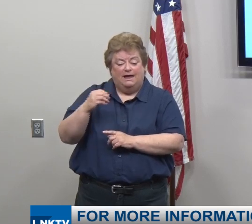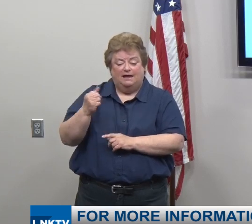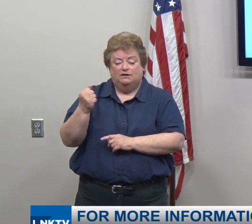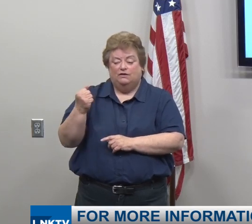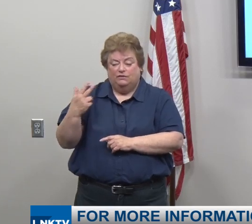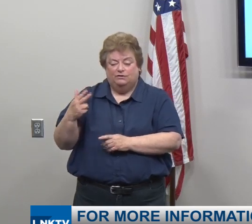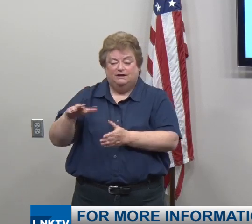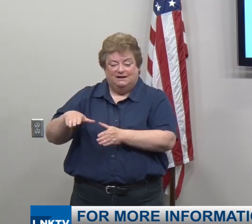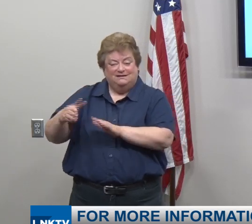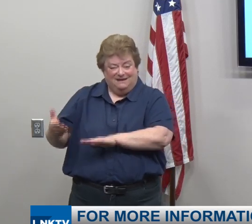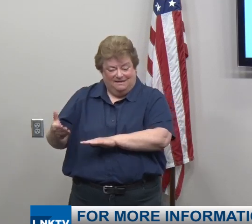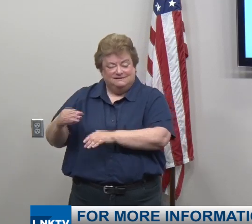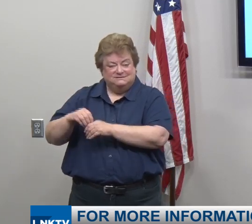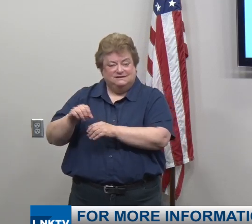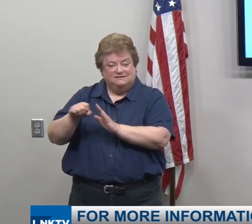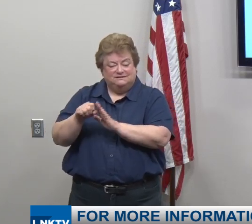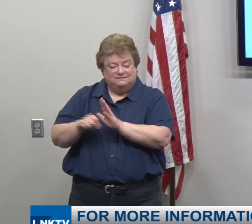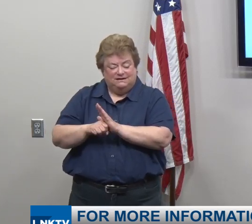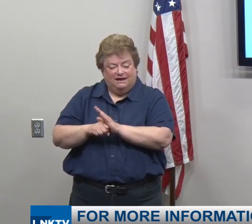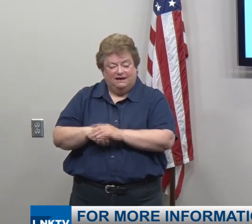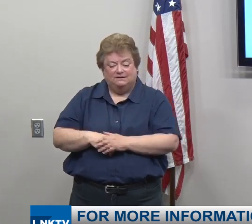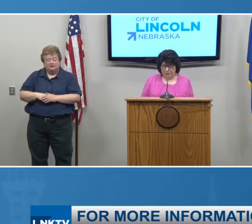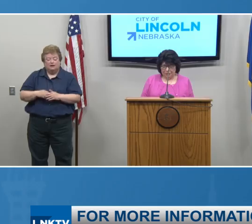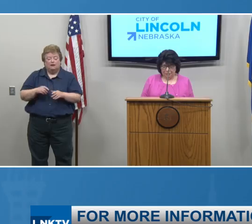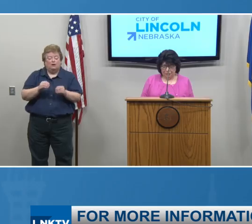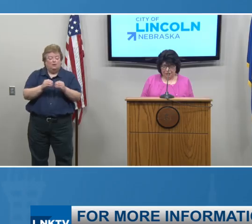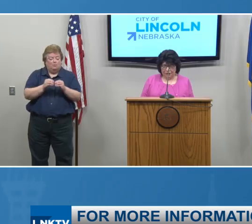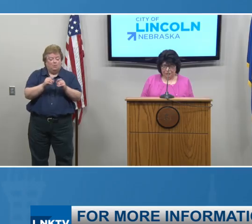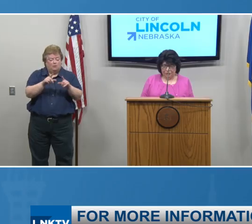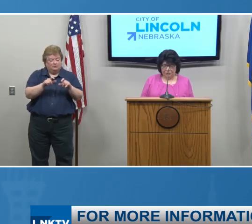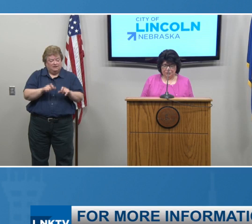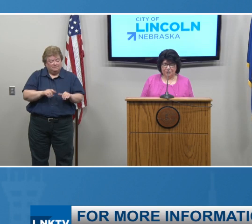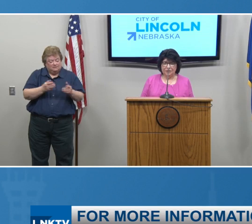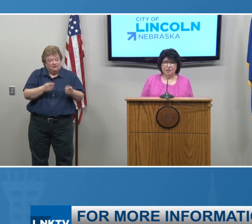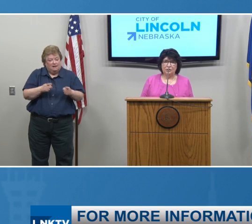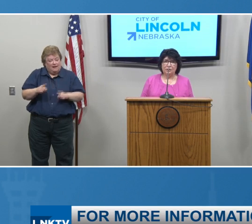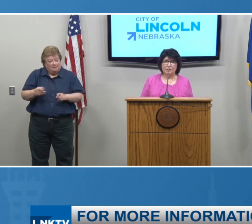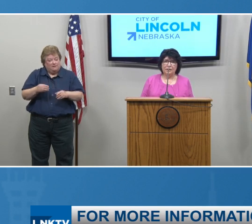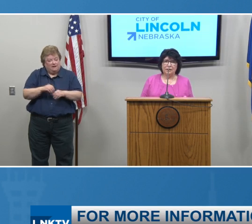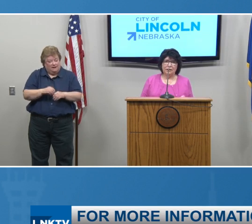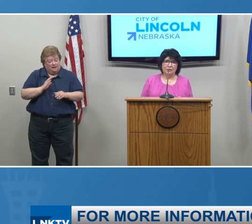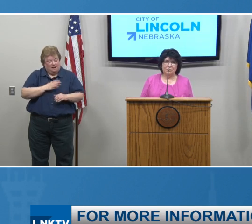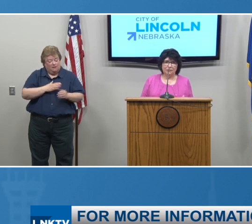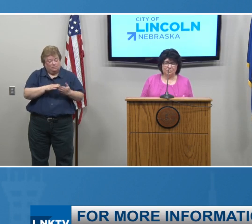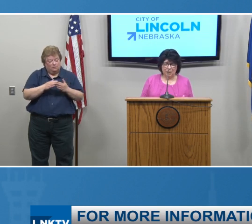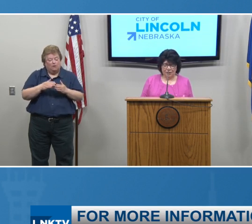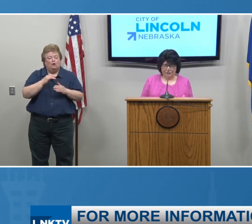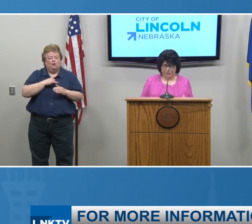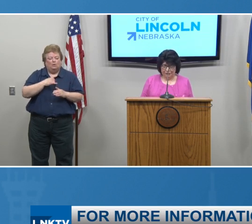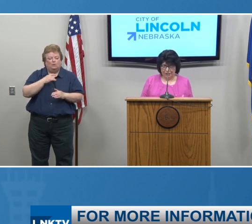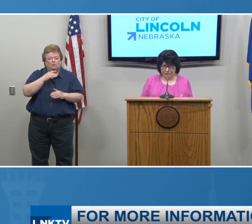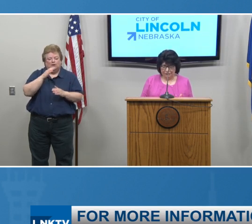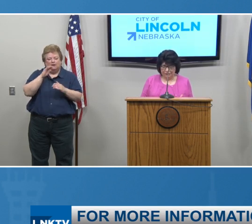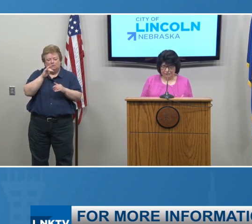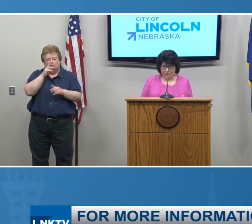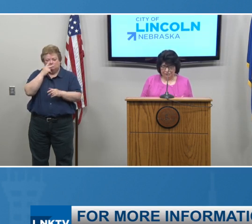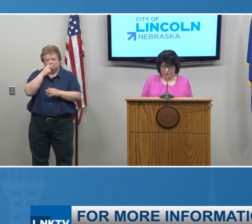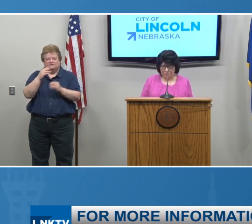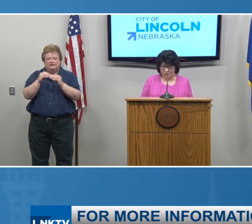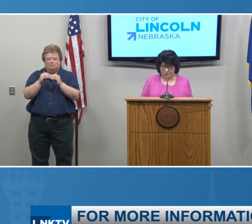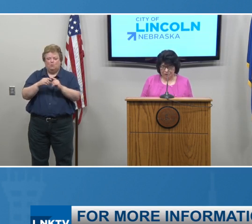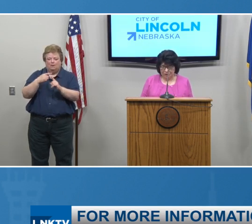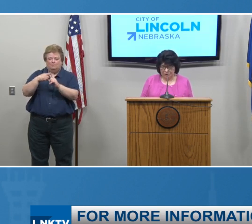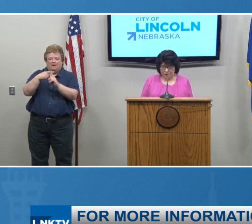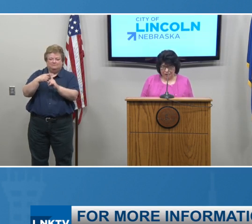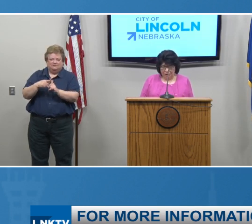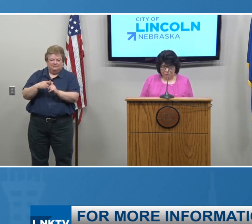13 deaths. As more testing in the community is being completed, we will continue to see an increase in positive cases, as